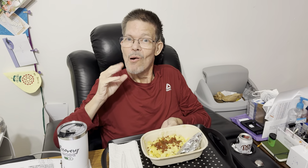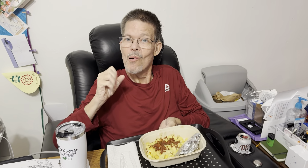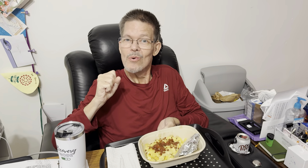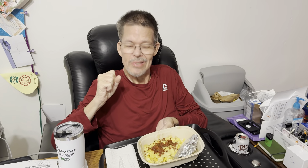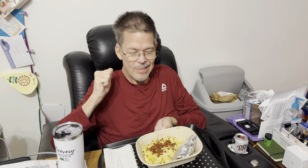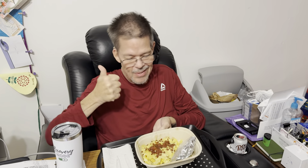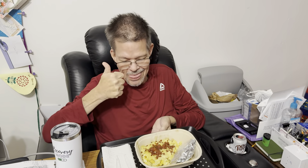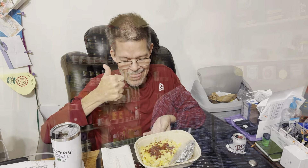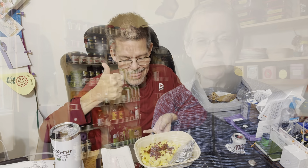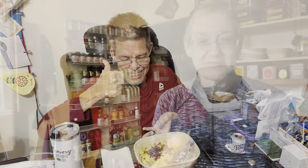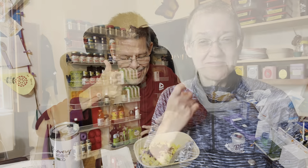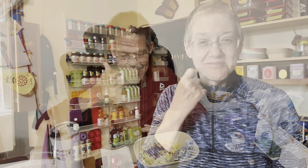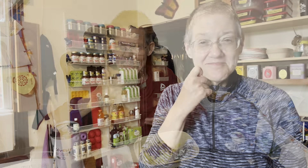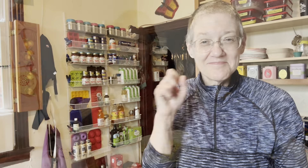Breakfast taco, yay.